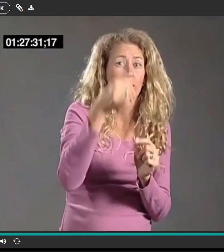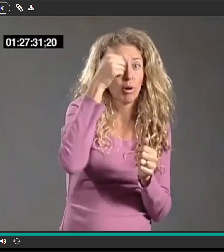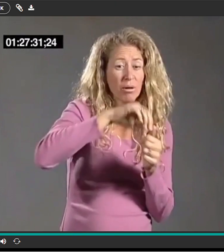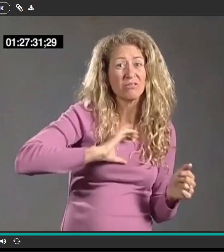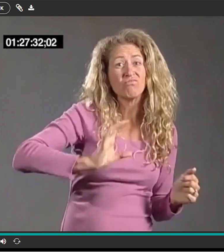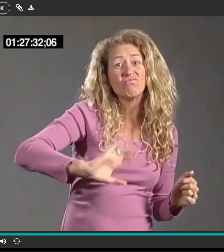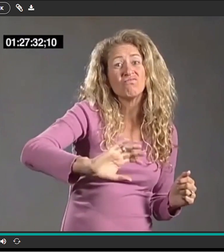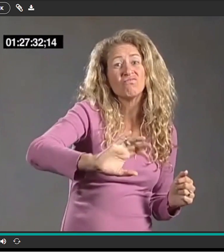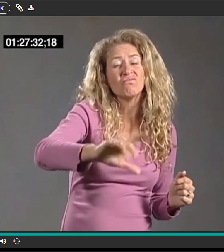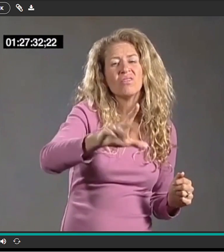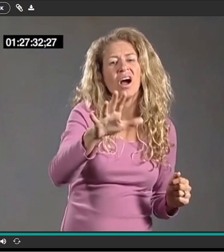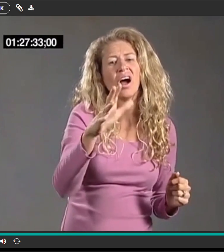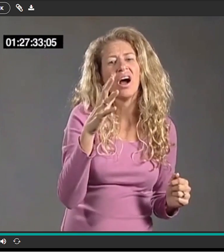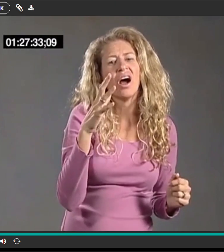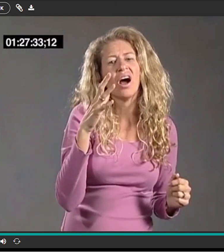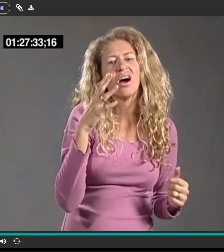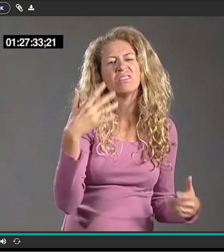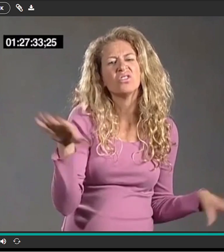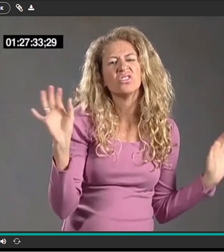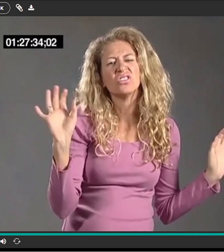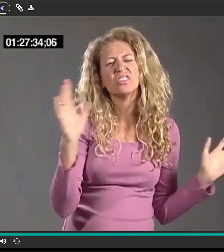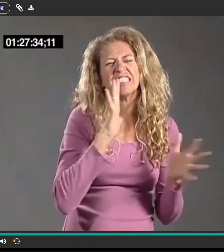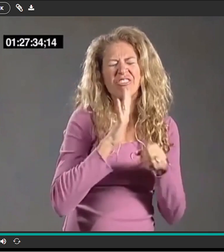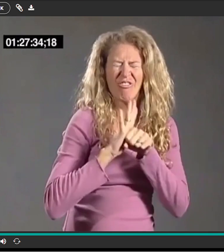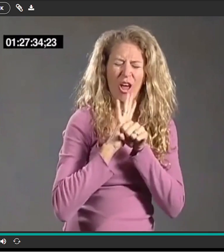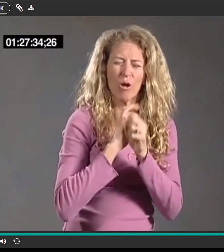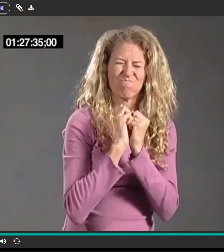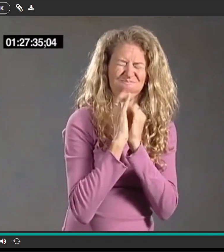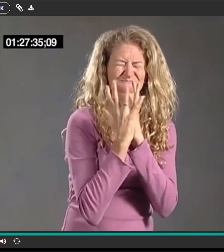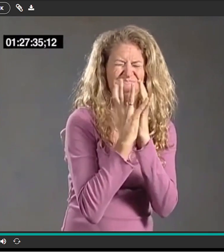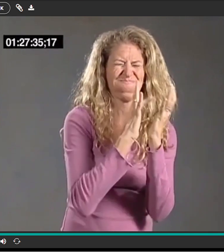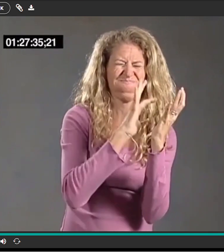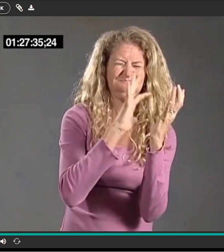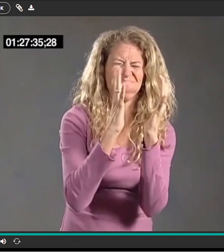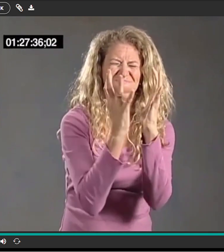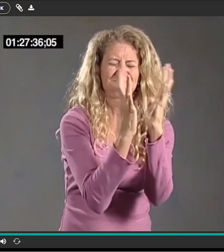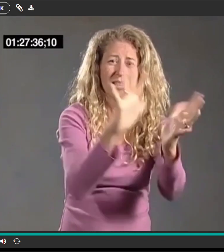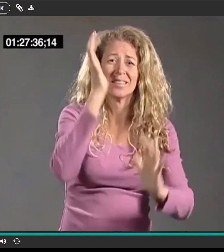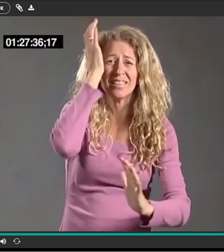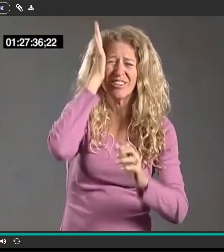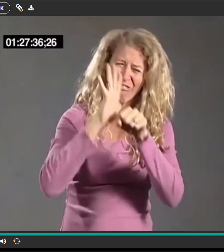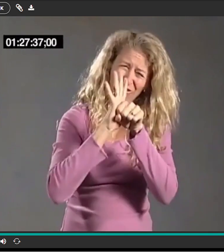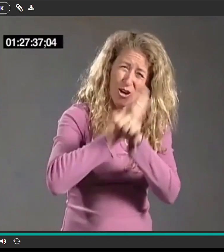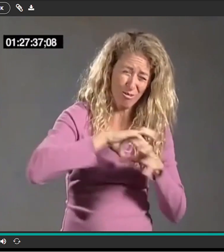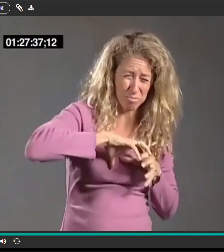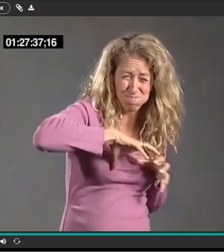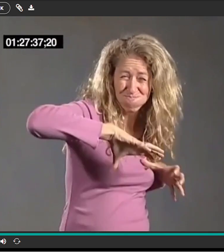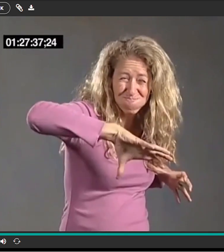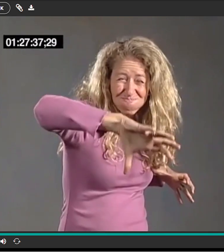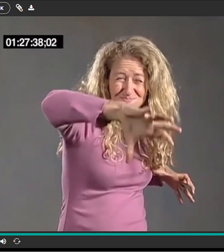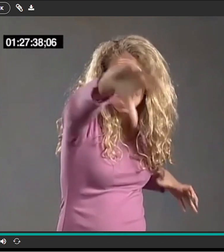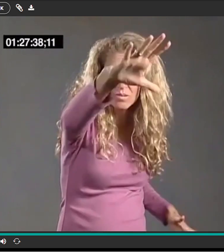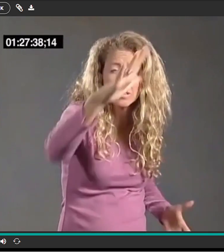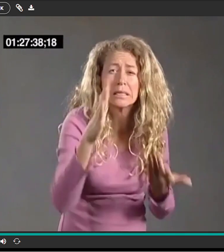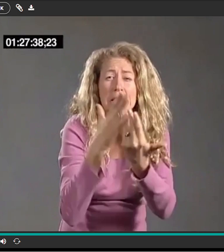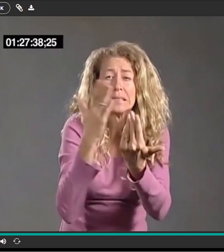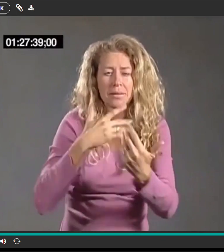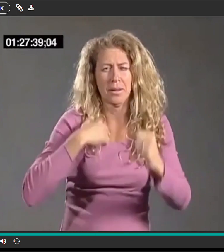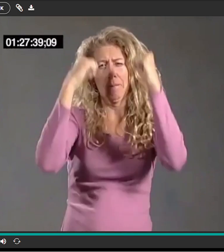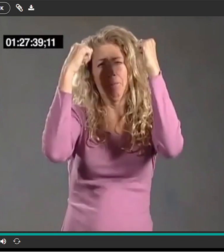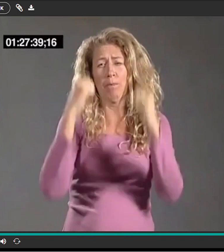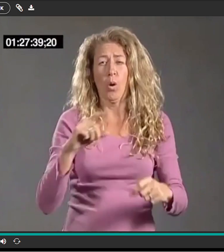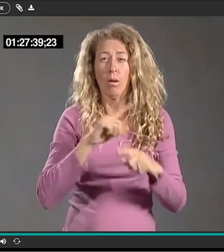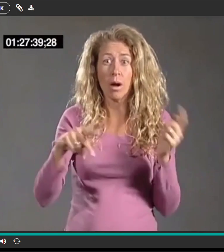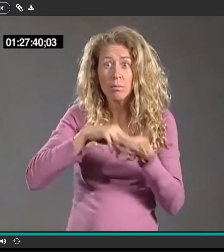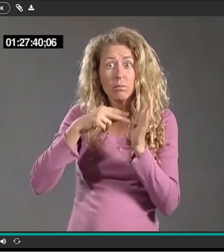So remember, you guys, I dumped the entire package of lettuce seeds. And so I had so much lettuce. It